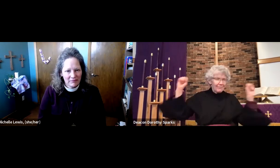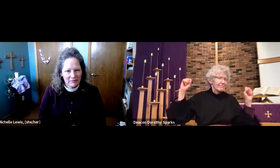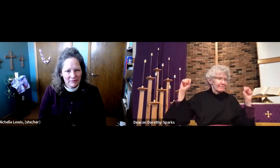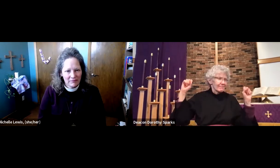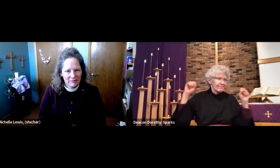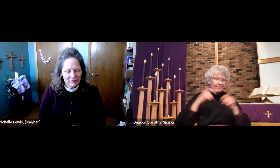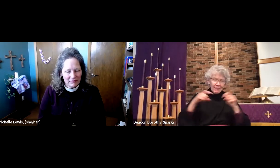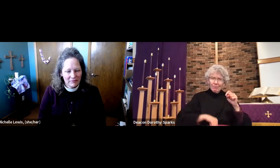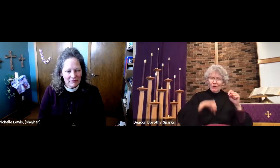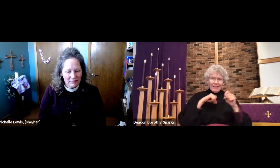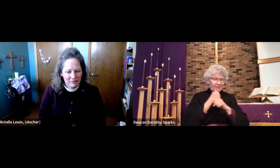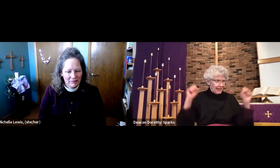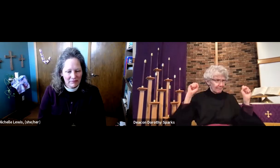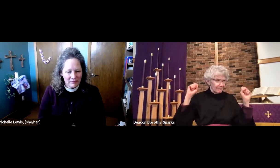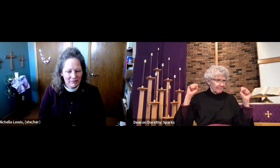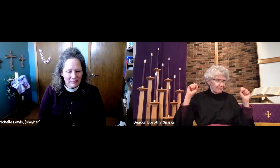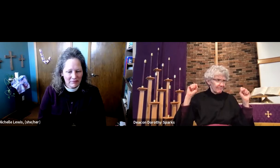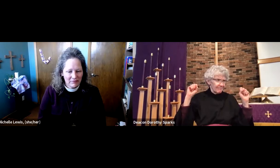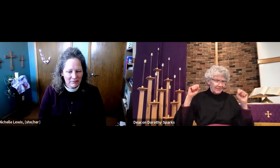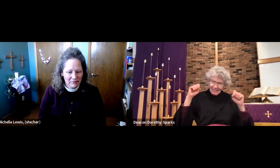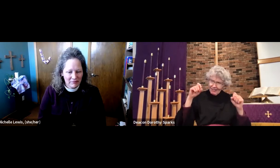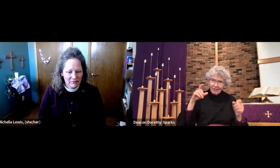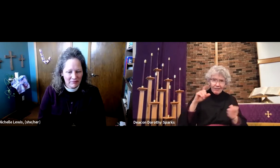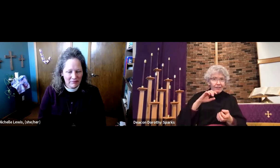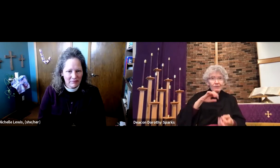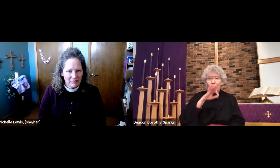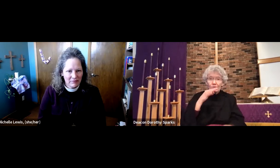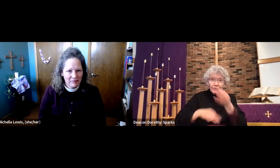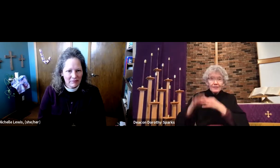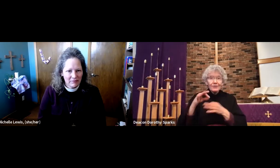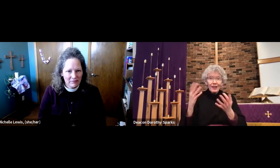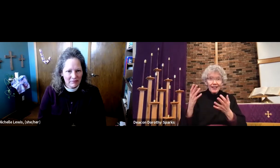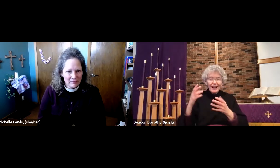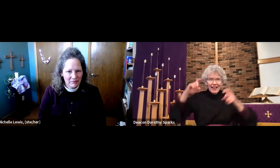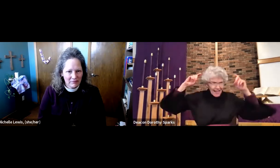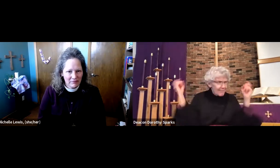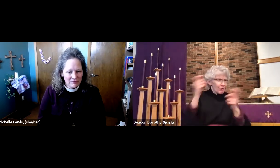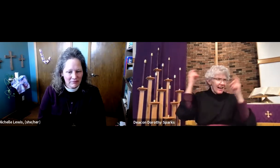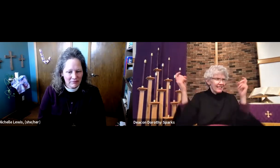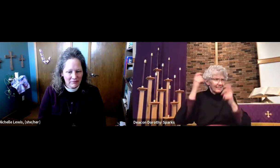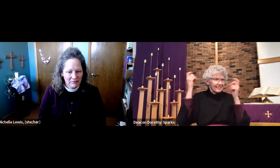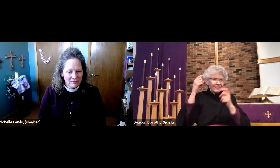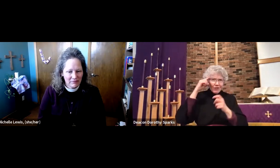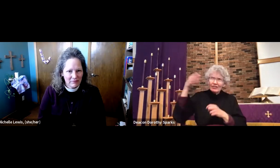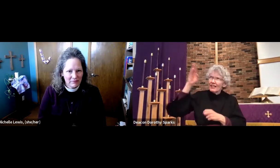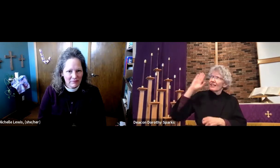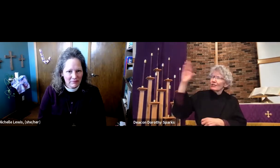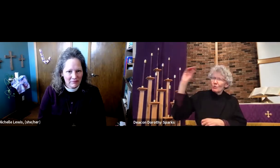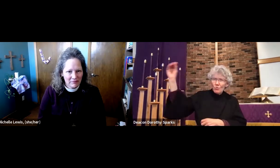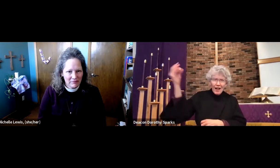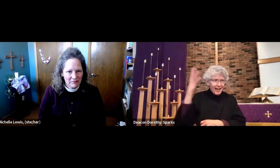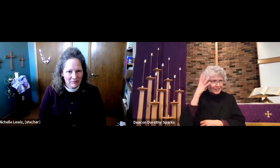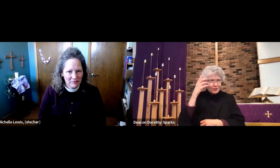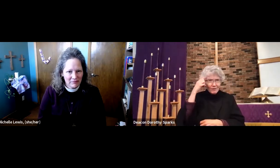us comparing ourselves to others for the sake of celebrating that grace